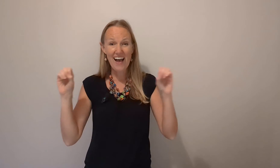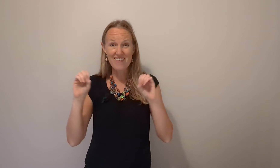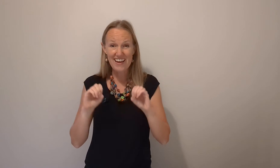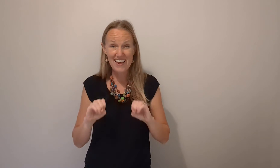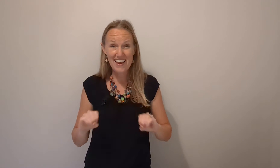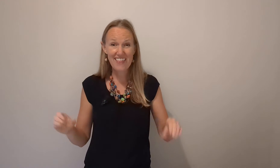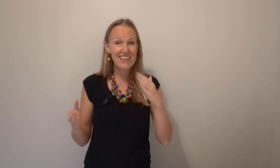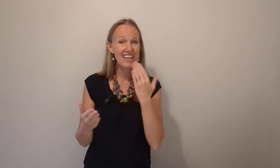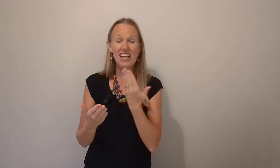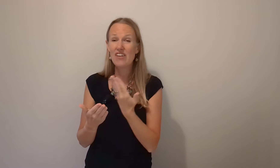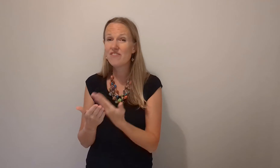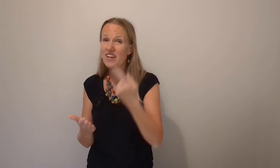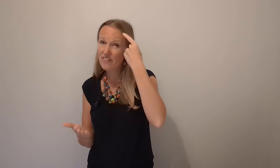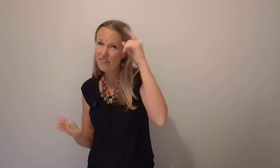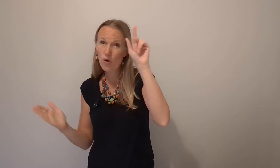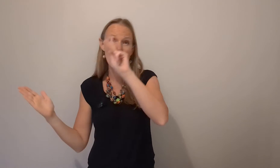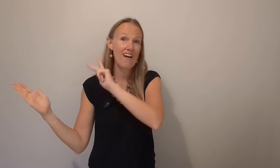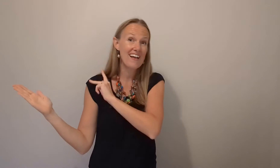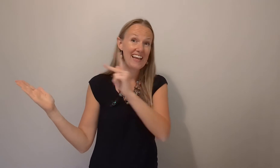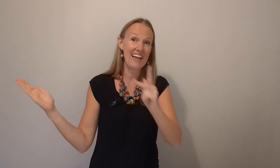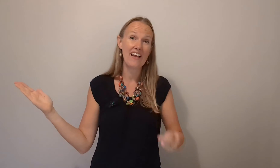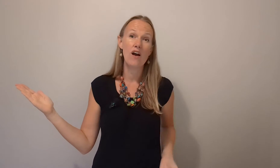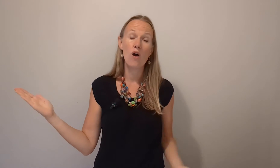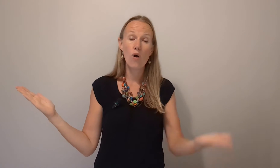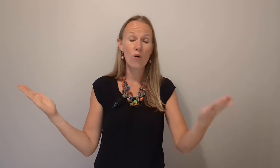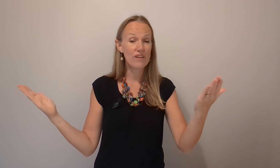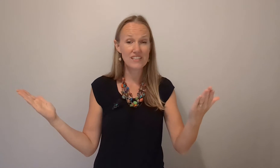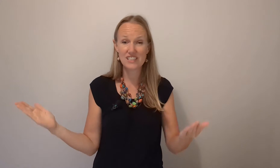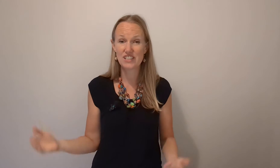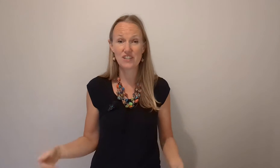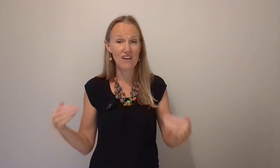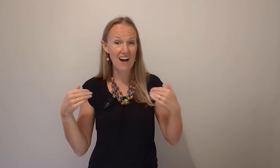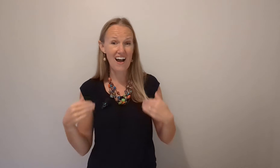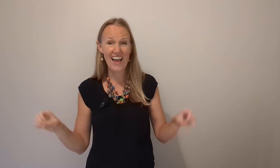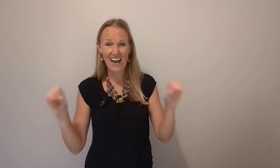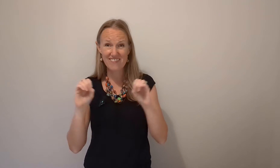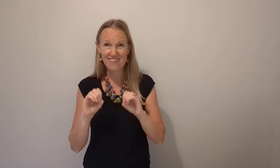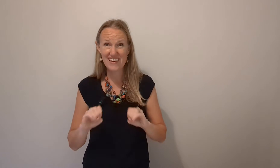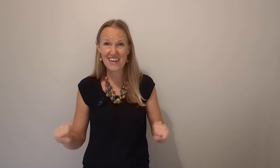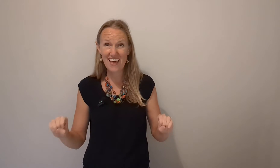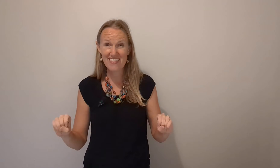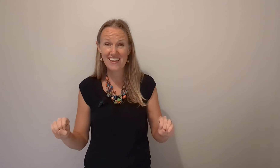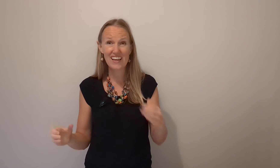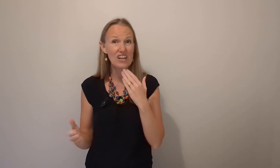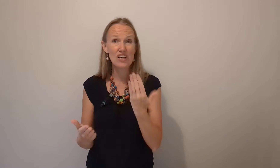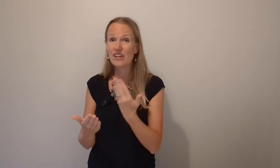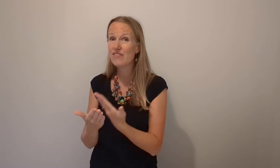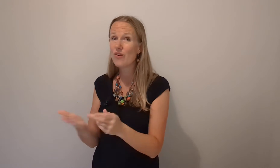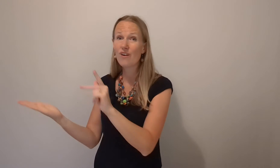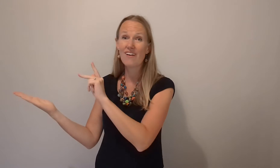have nothing fit for a king. Or you can just do, I have nothing good for